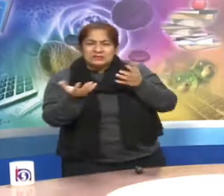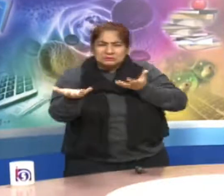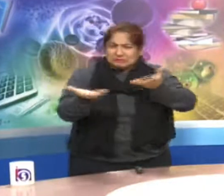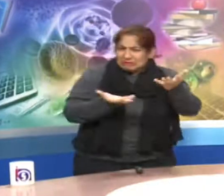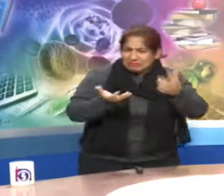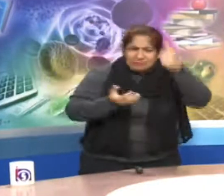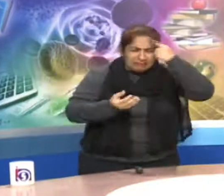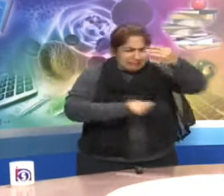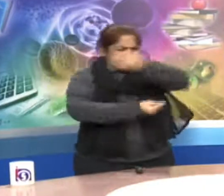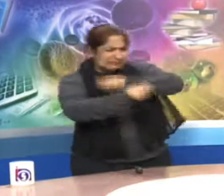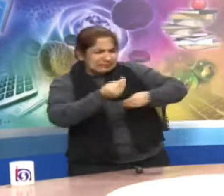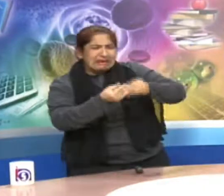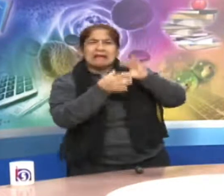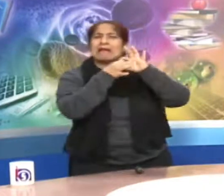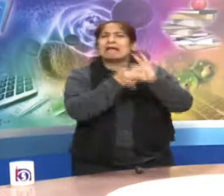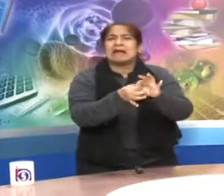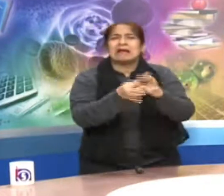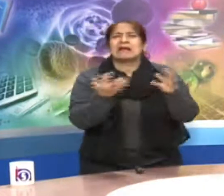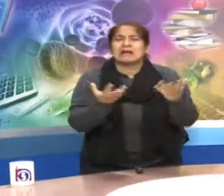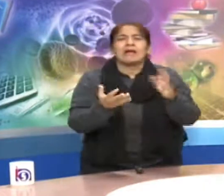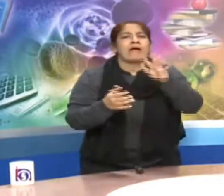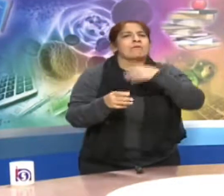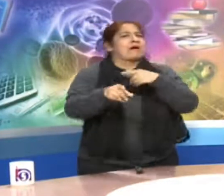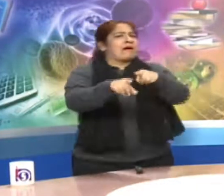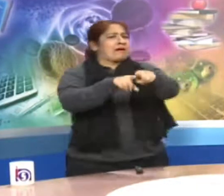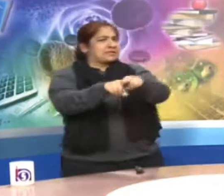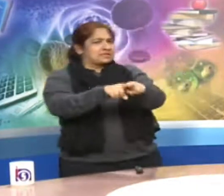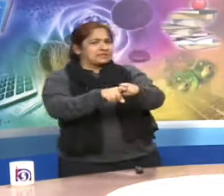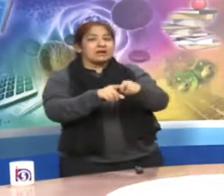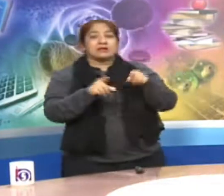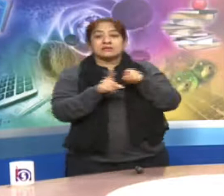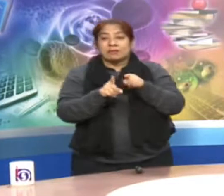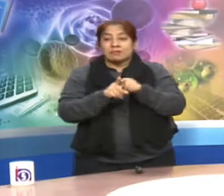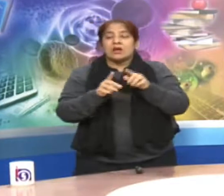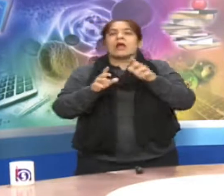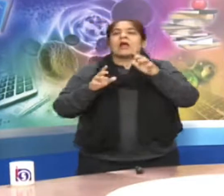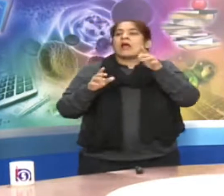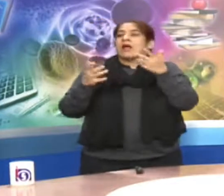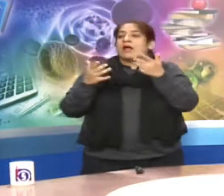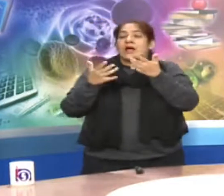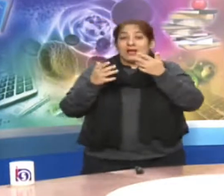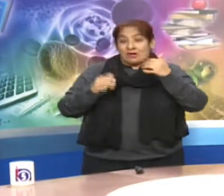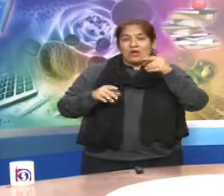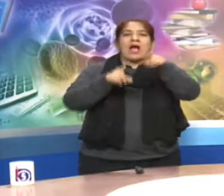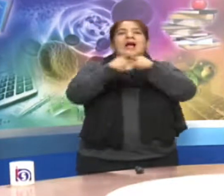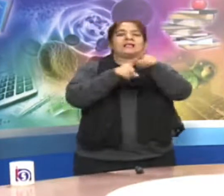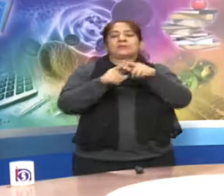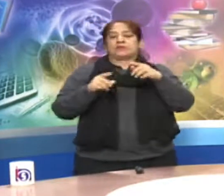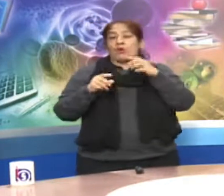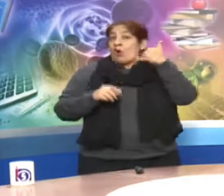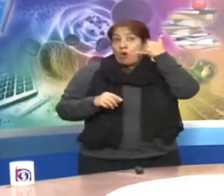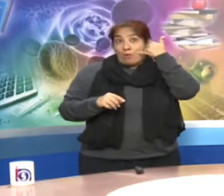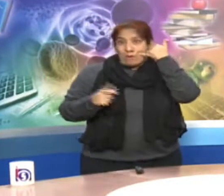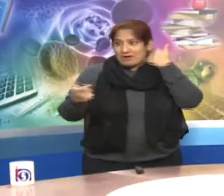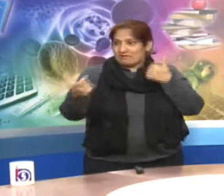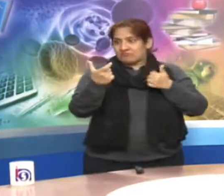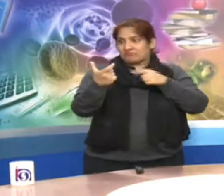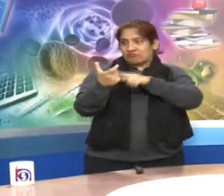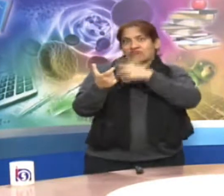markets. Black markets is basically, I'll explain you. For example, when